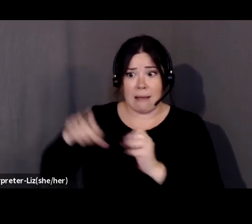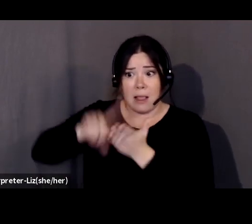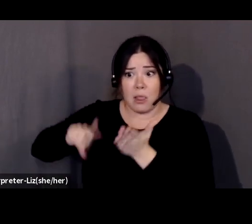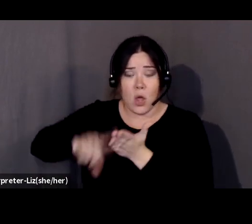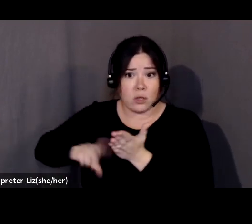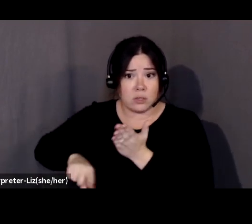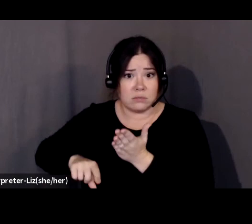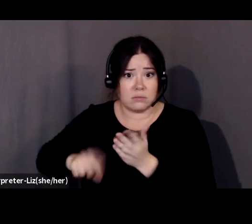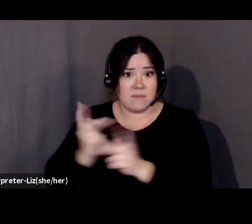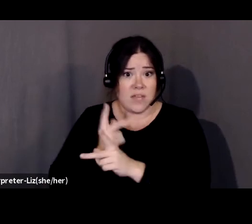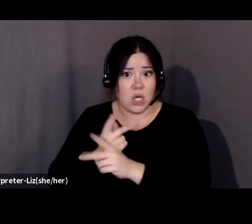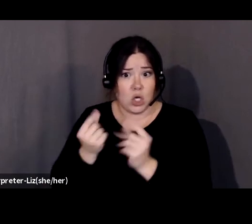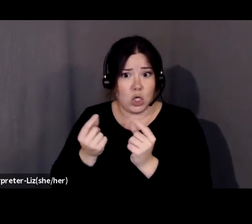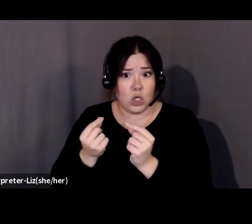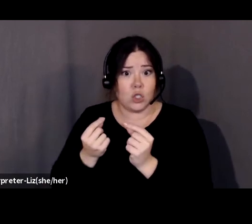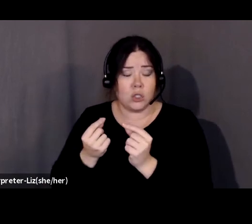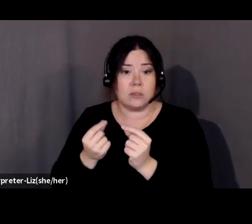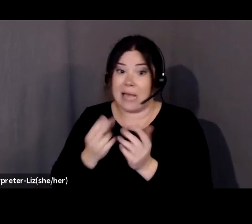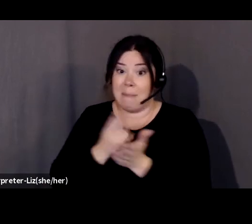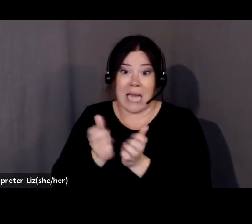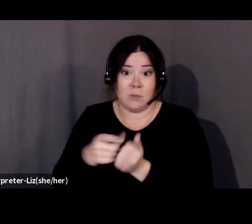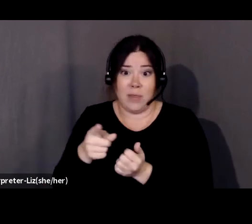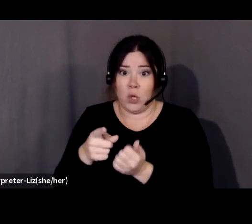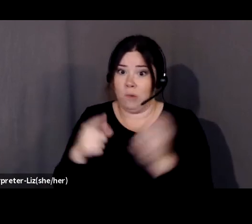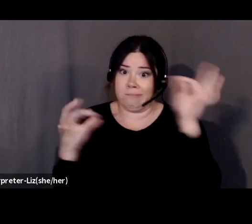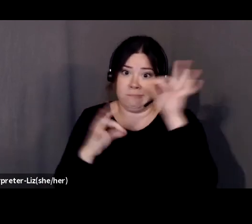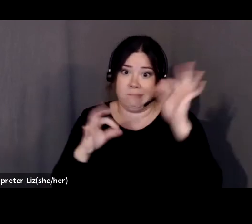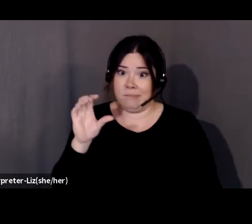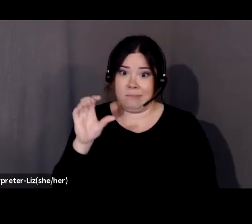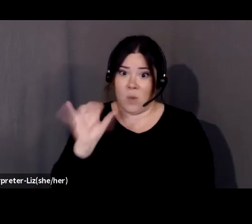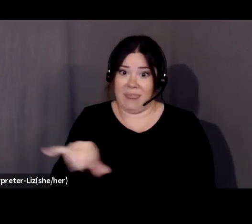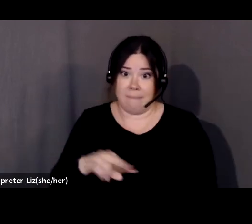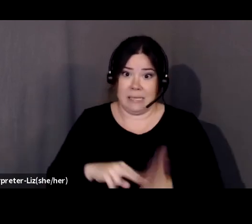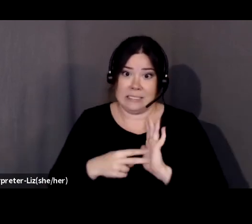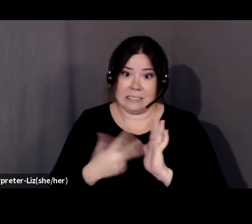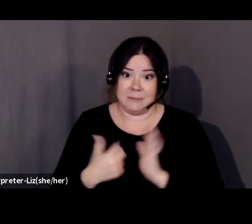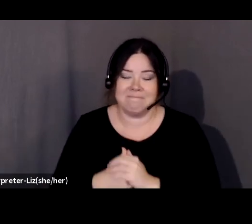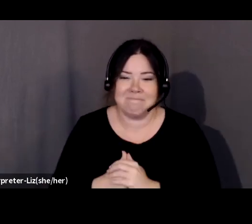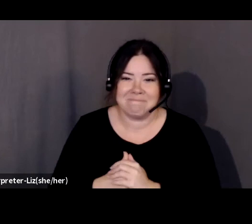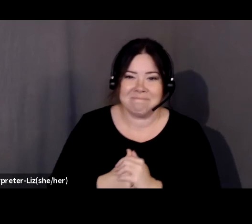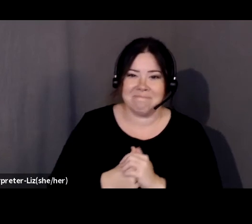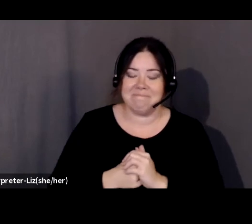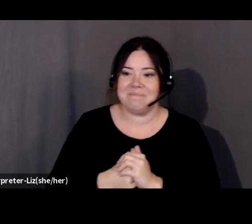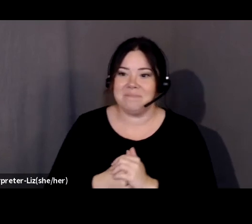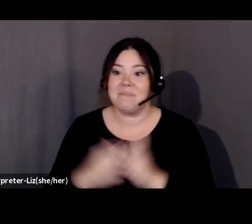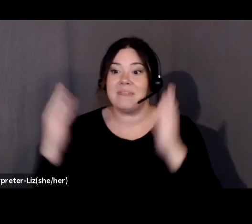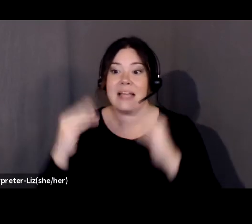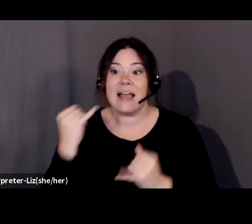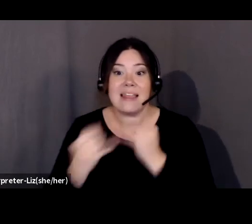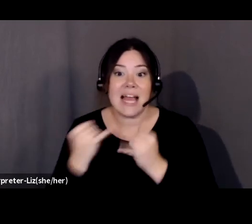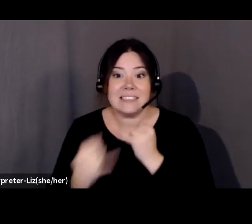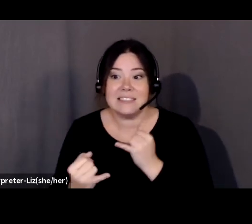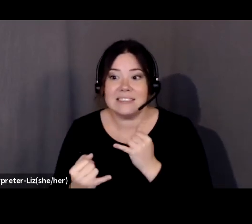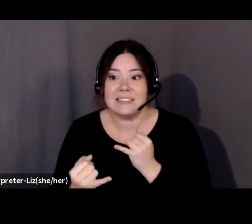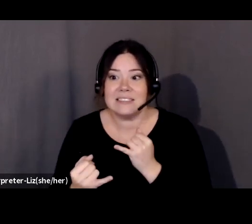we can definitely have a conversation. I'm going to be honest, no idea what that is right off the bat. All right, well, so the last one then, first off,